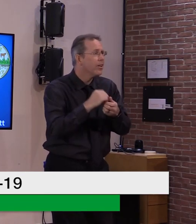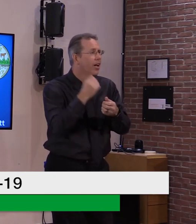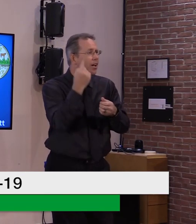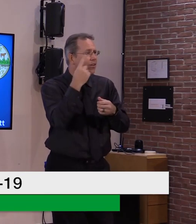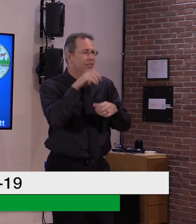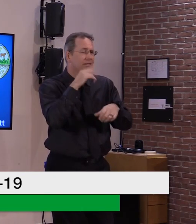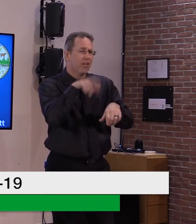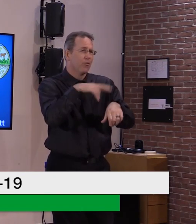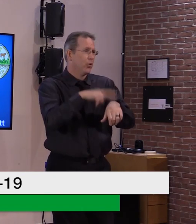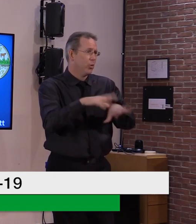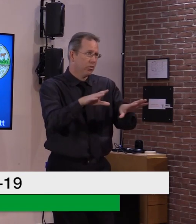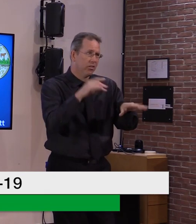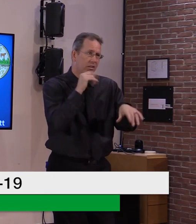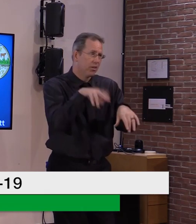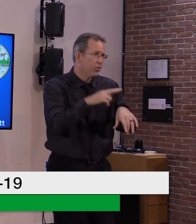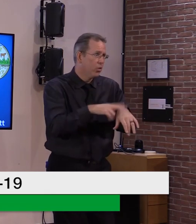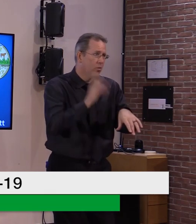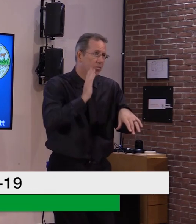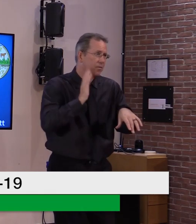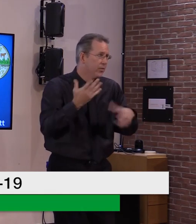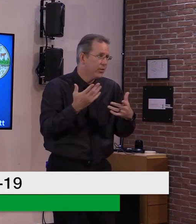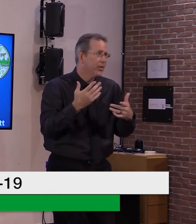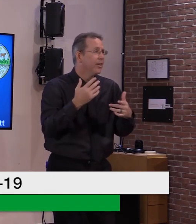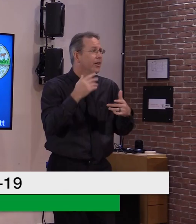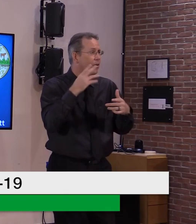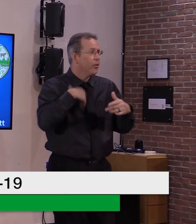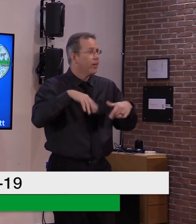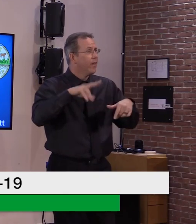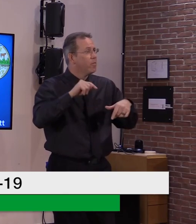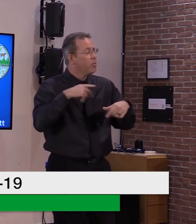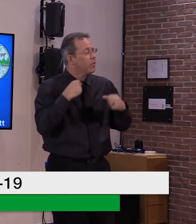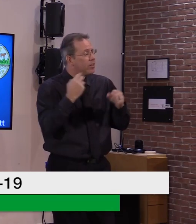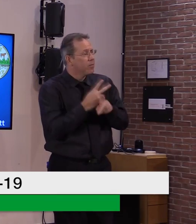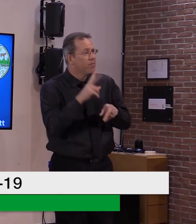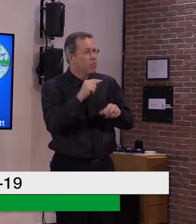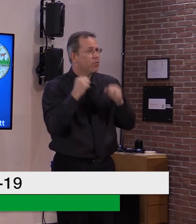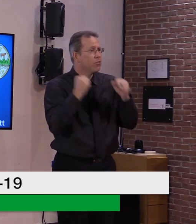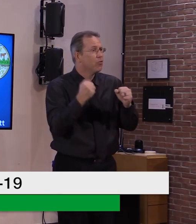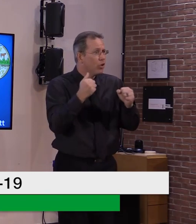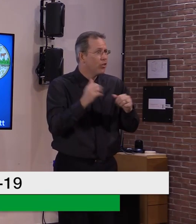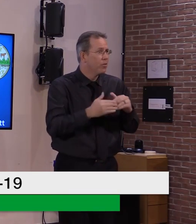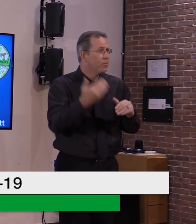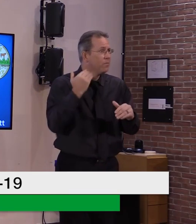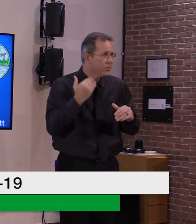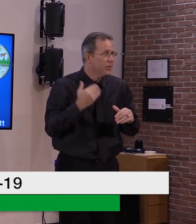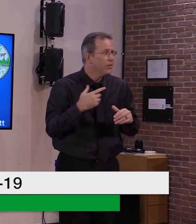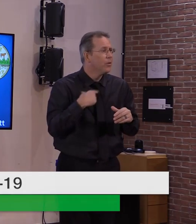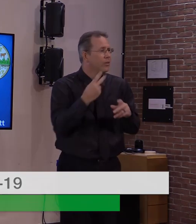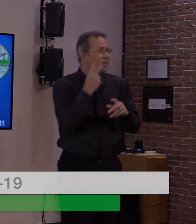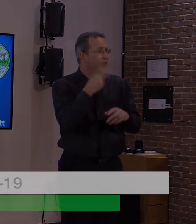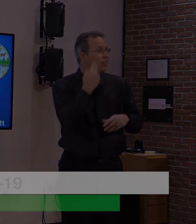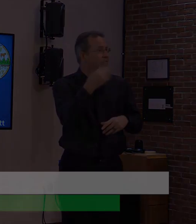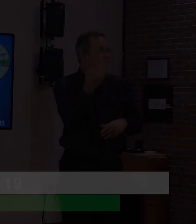you know we're we're vermont strong and we'll get through this so thank you very much we'll see you on